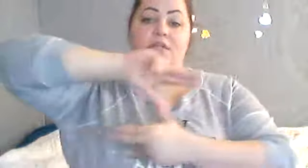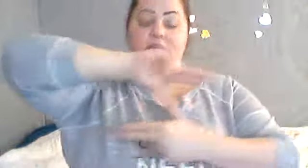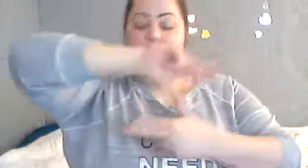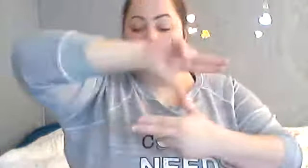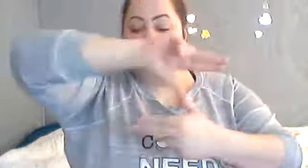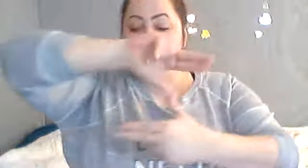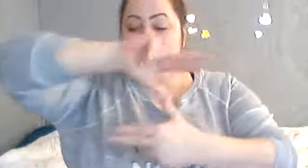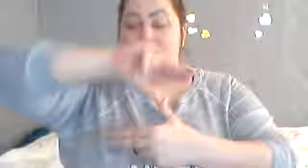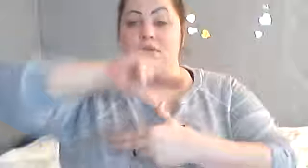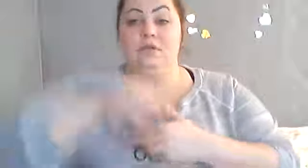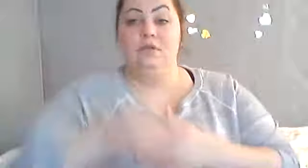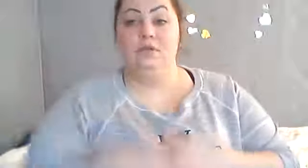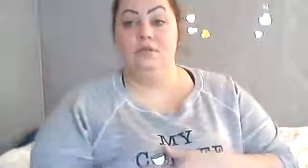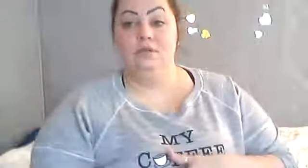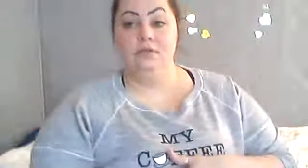Hurricane.